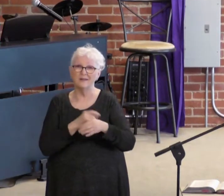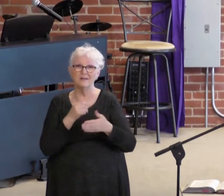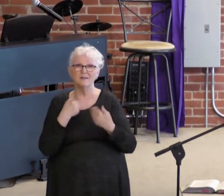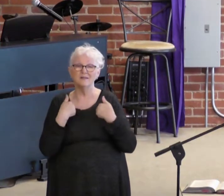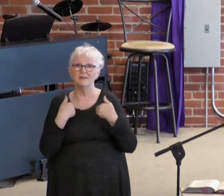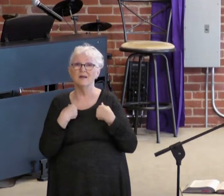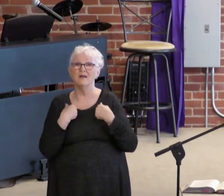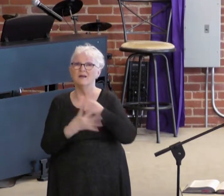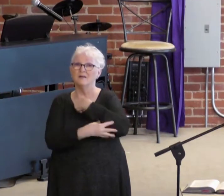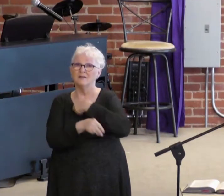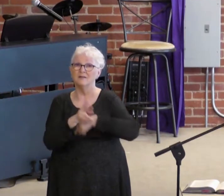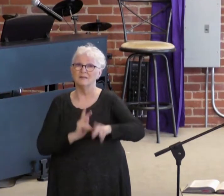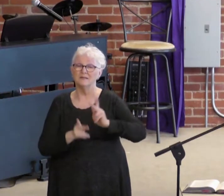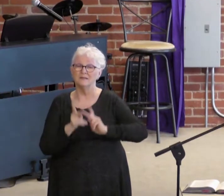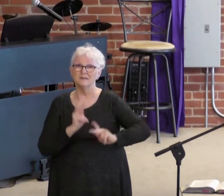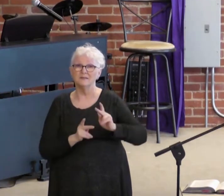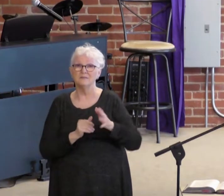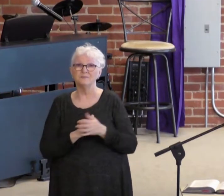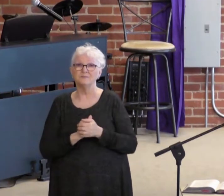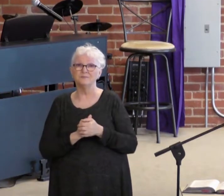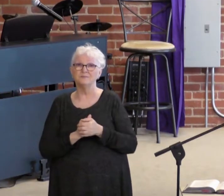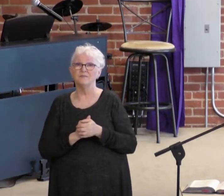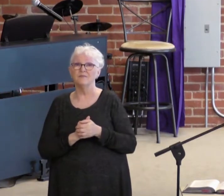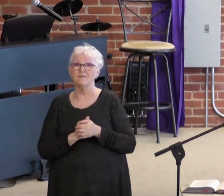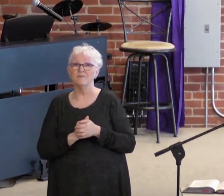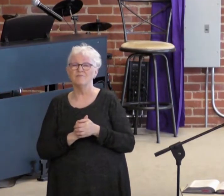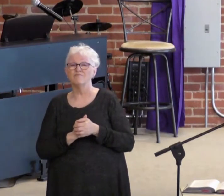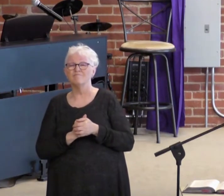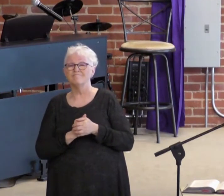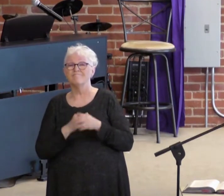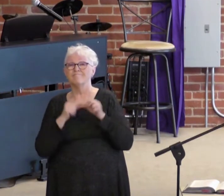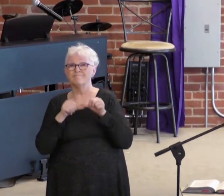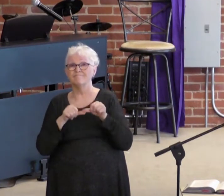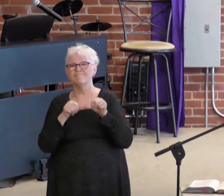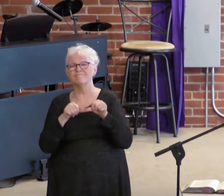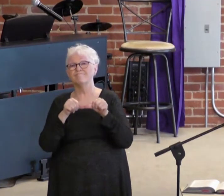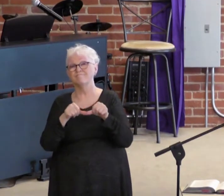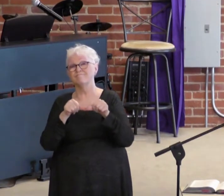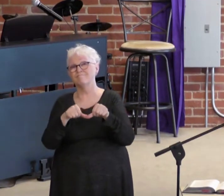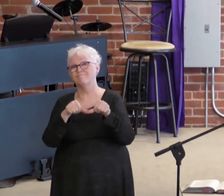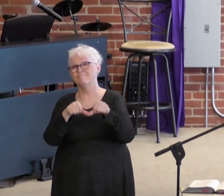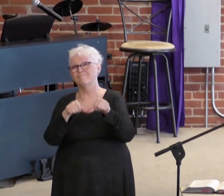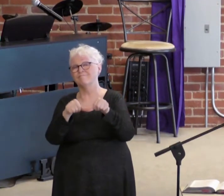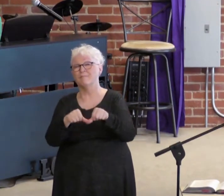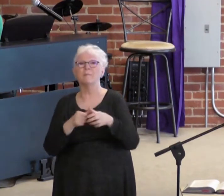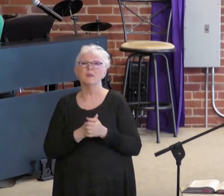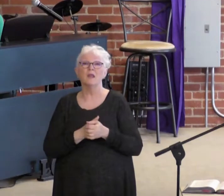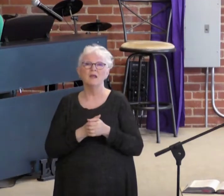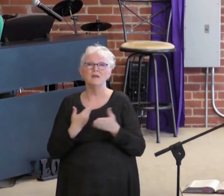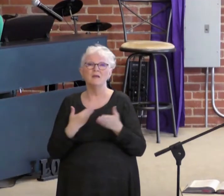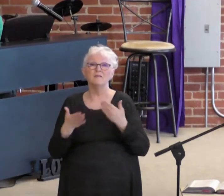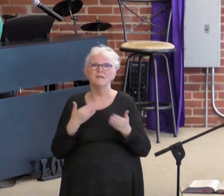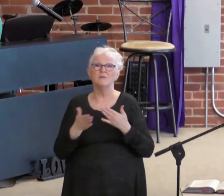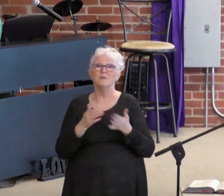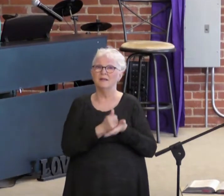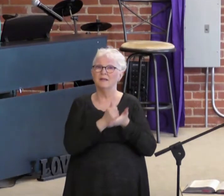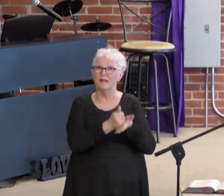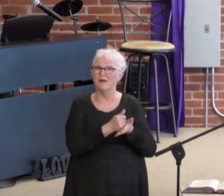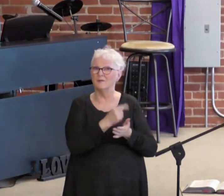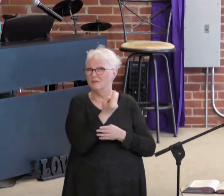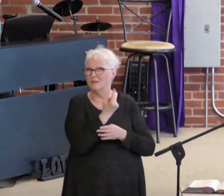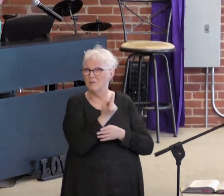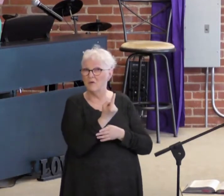a revolving door. It's a continual stream, because even though we can help get someone into